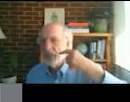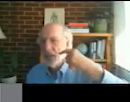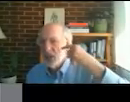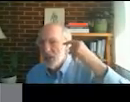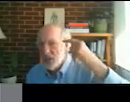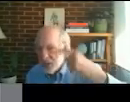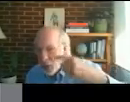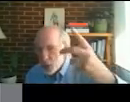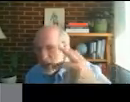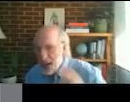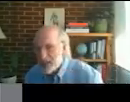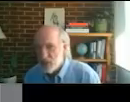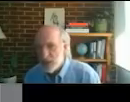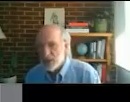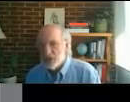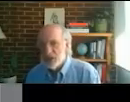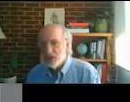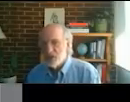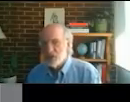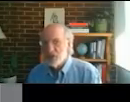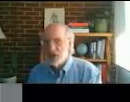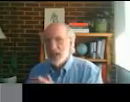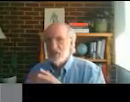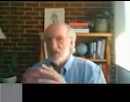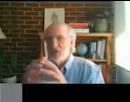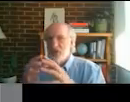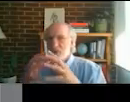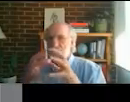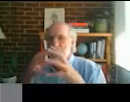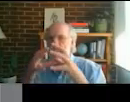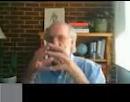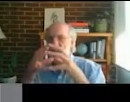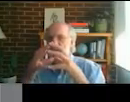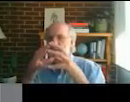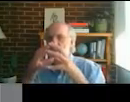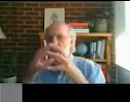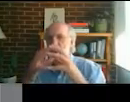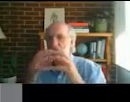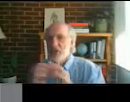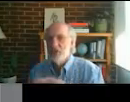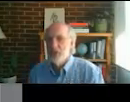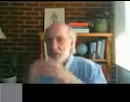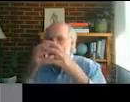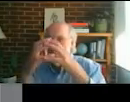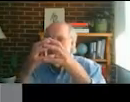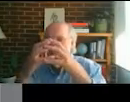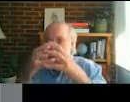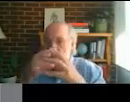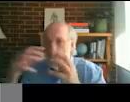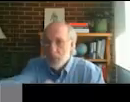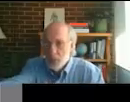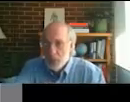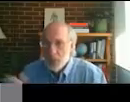skipping vocalizing while you're teaching. So the child who comes up and signs ball to you,